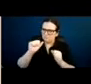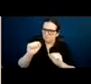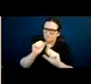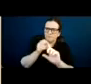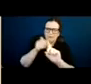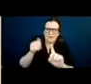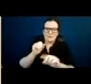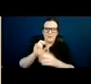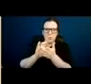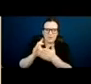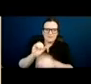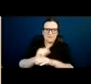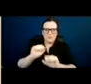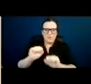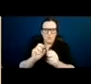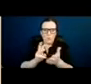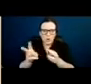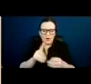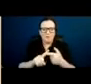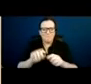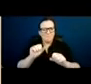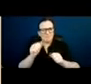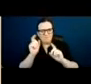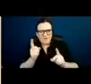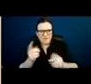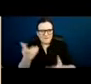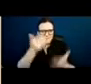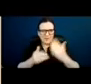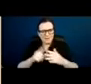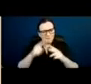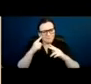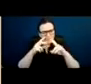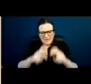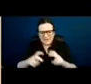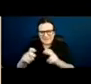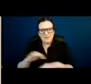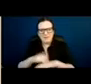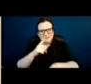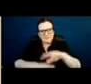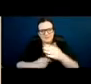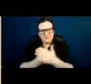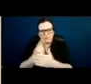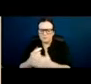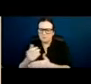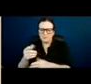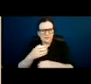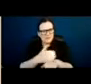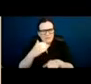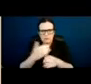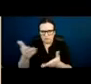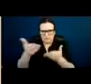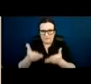of the work, the advice and the analysts on the disability issues that you have so constantly provided, not just to me